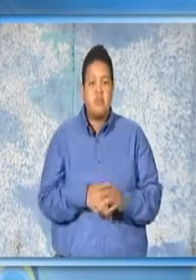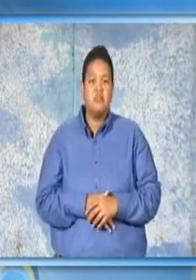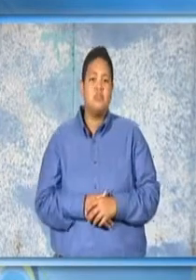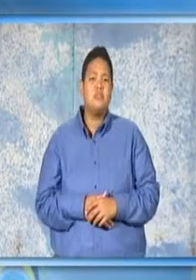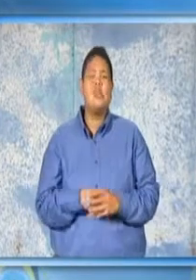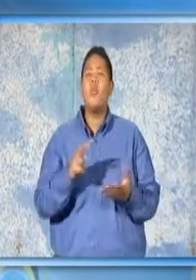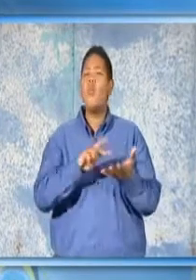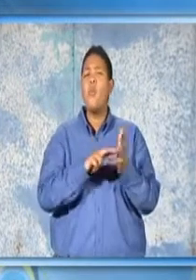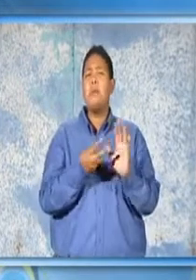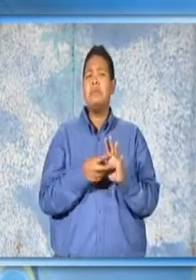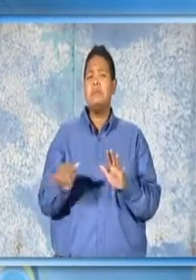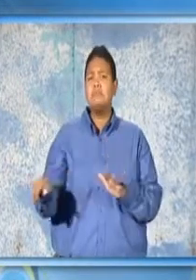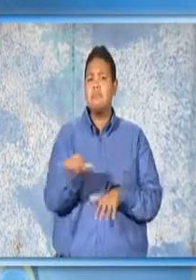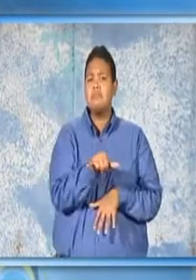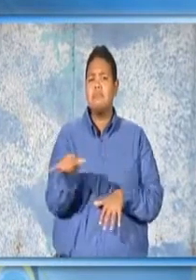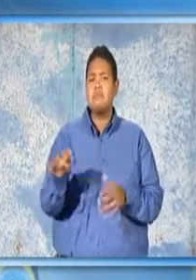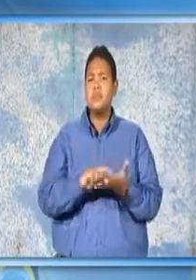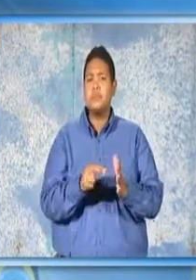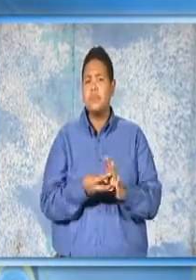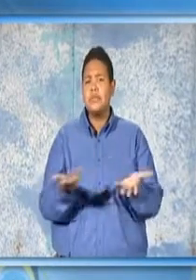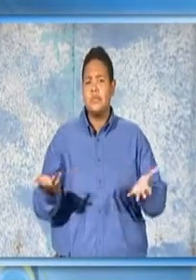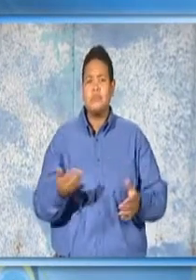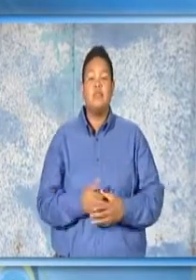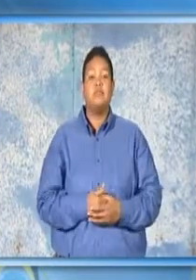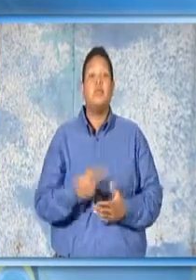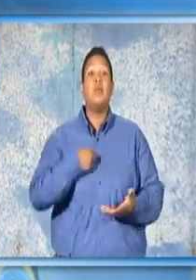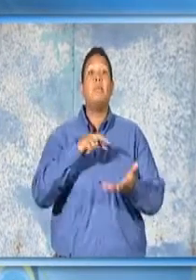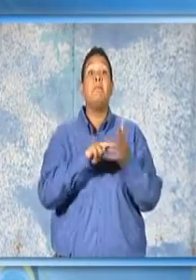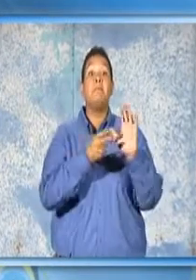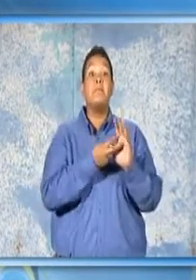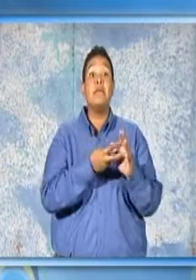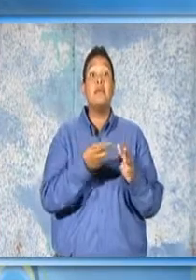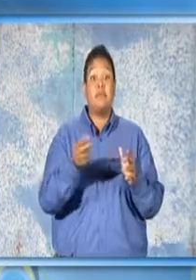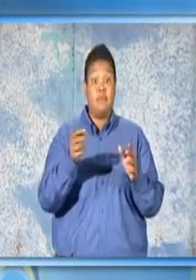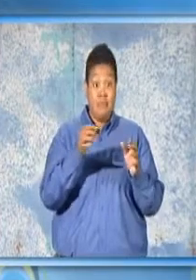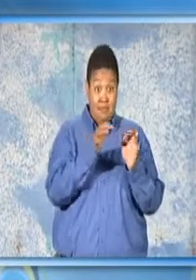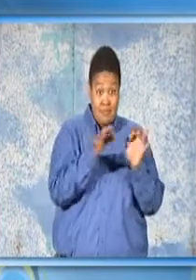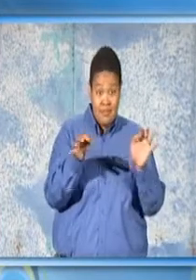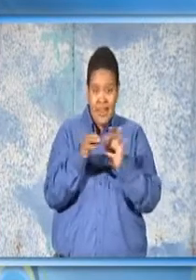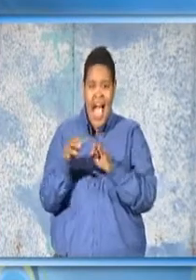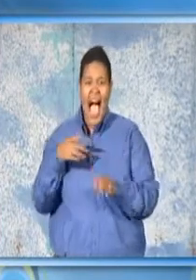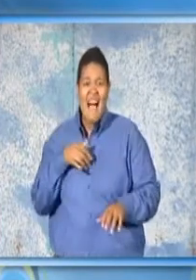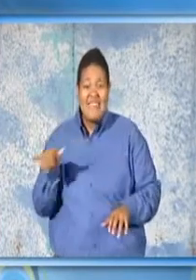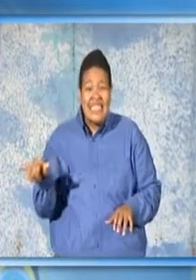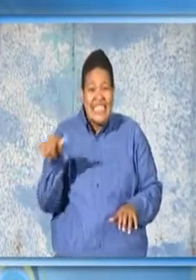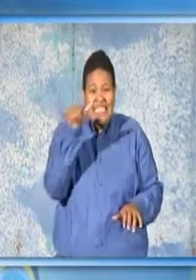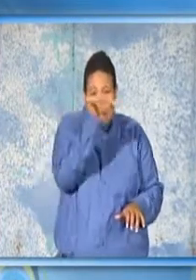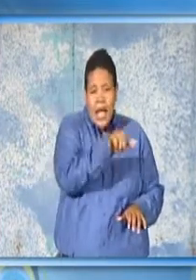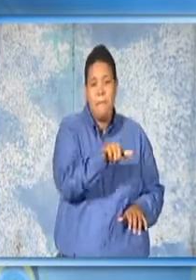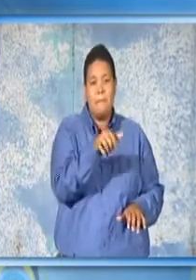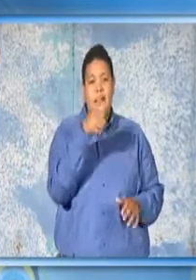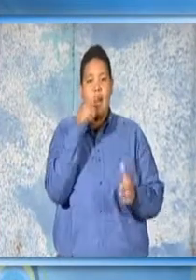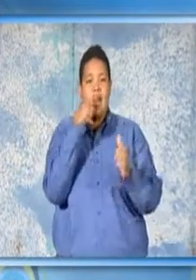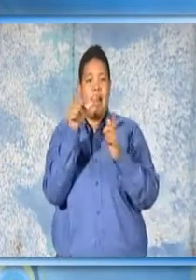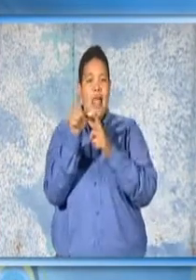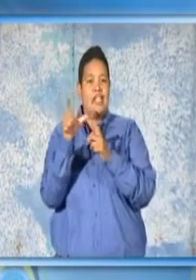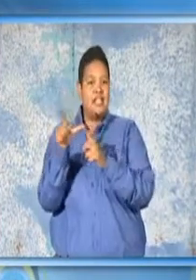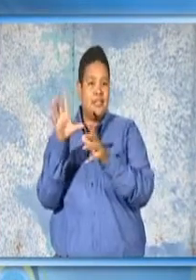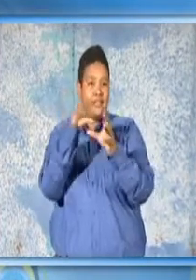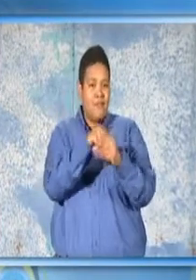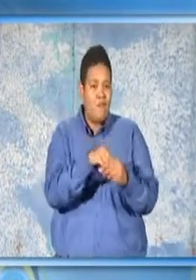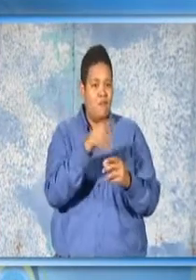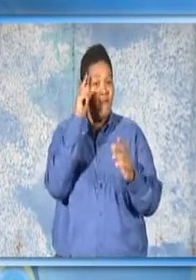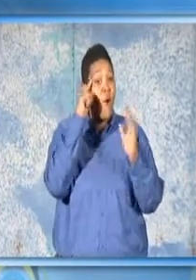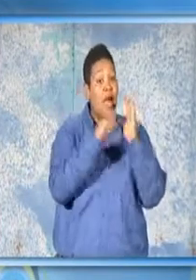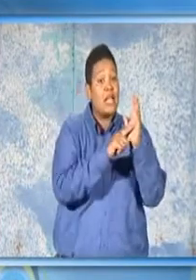What do we mean by like terms? We mean terms that have exactly the same variable. For example,